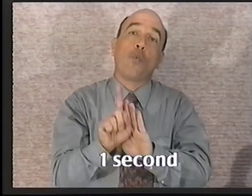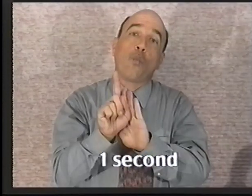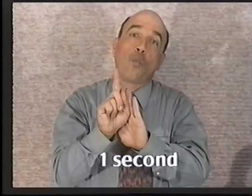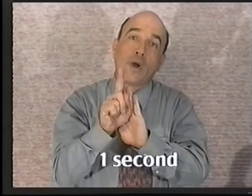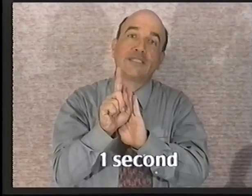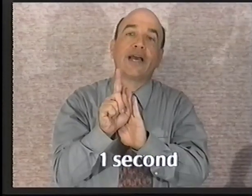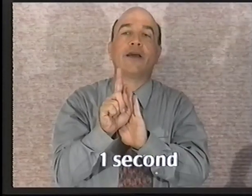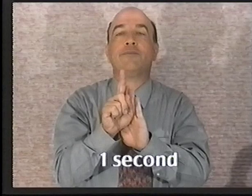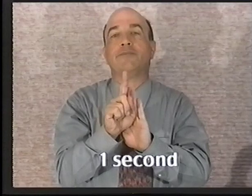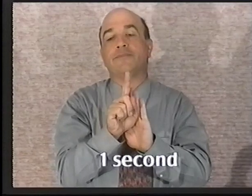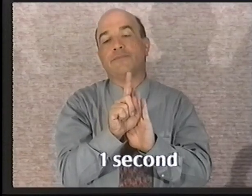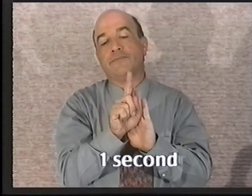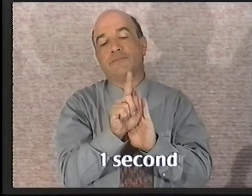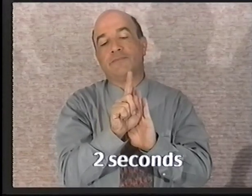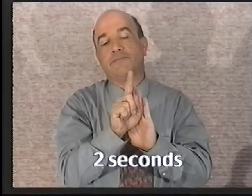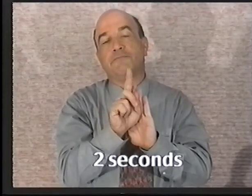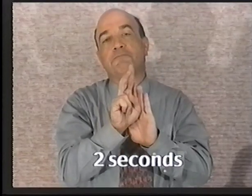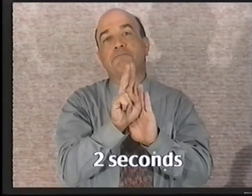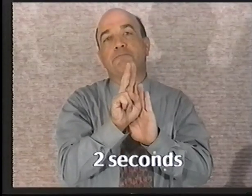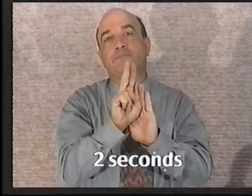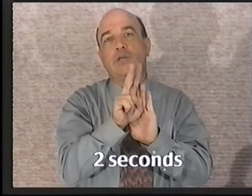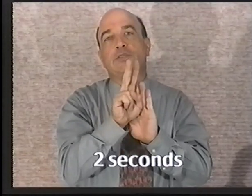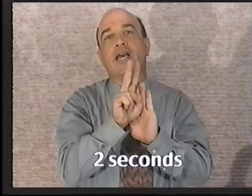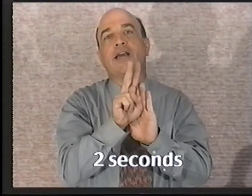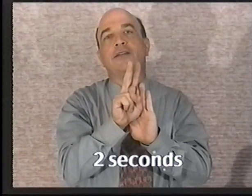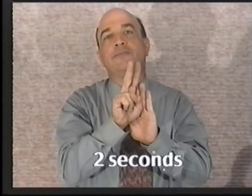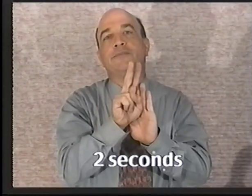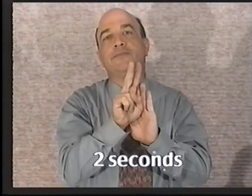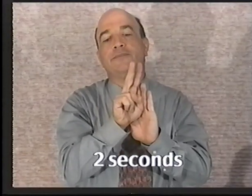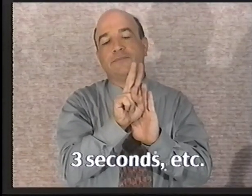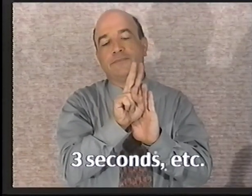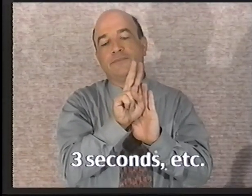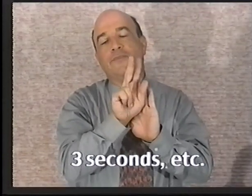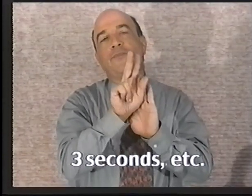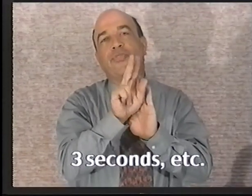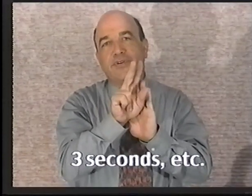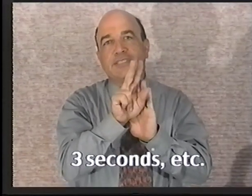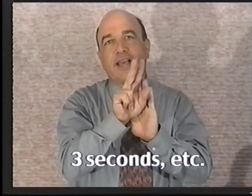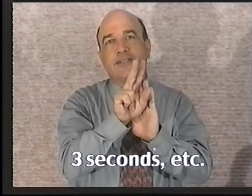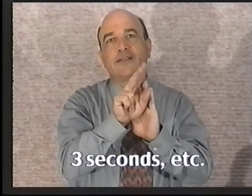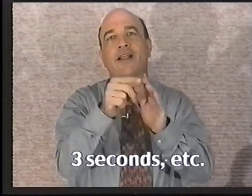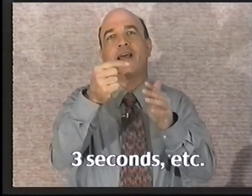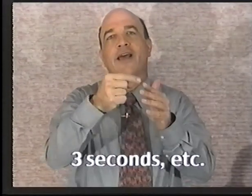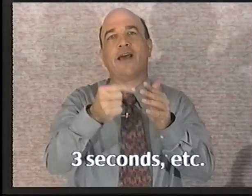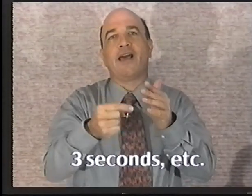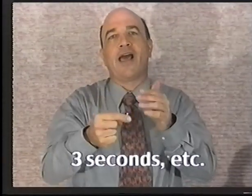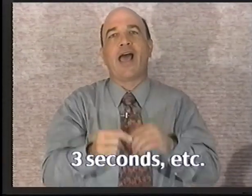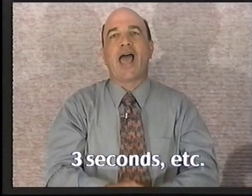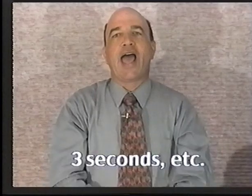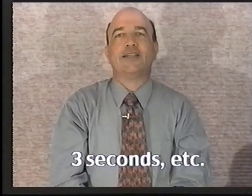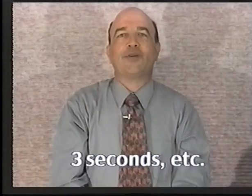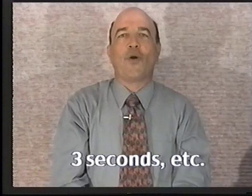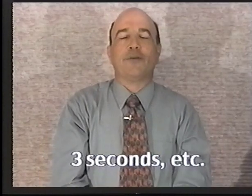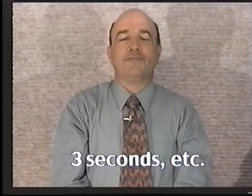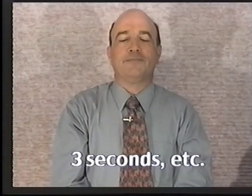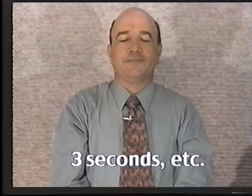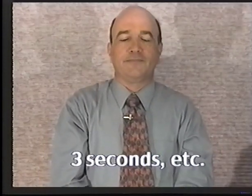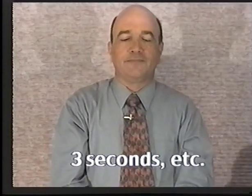1 second, 2 seconds, 3 seconds, and so on.